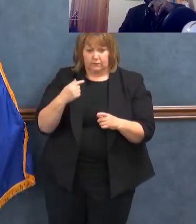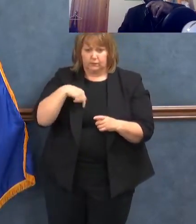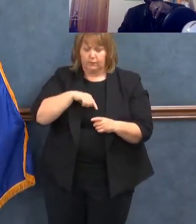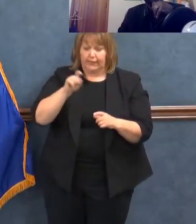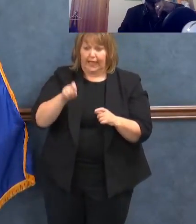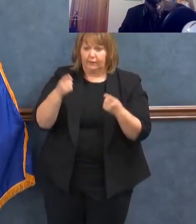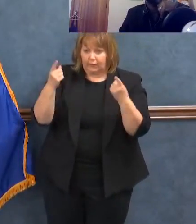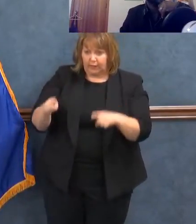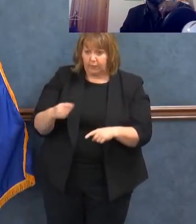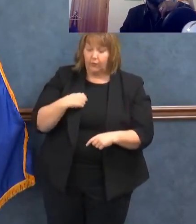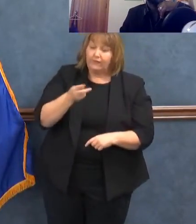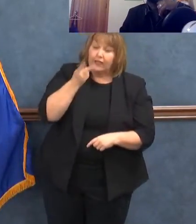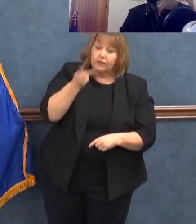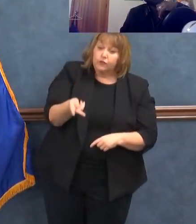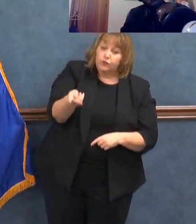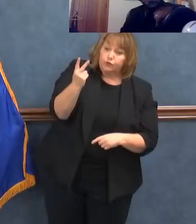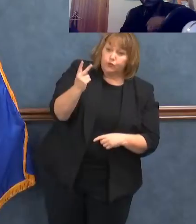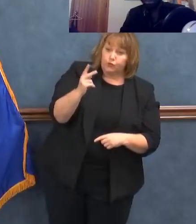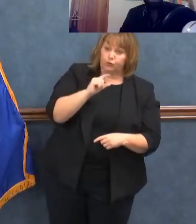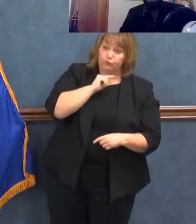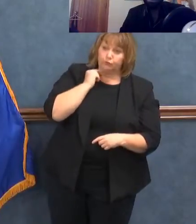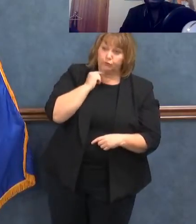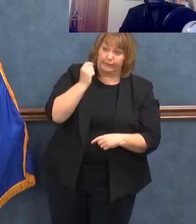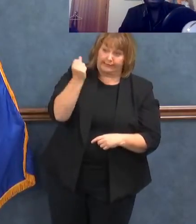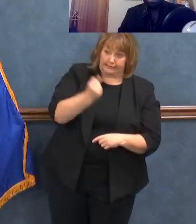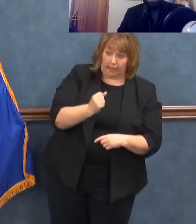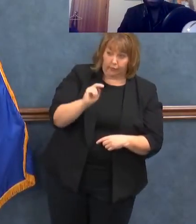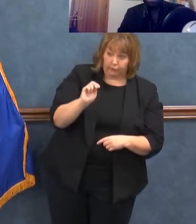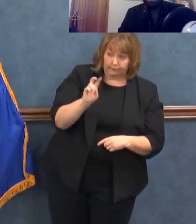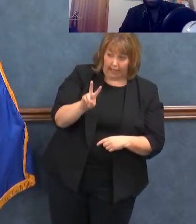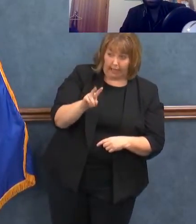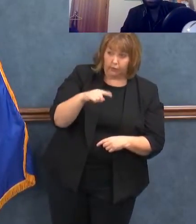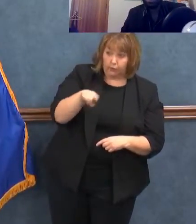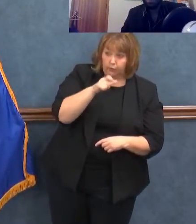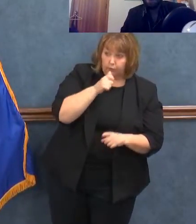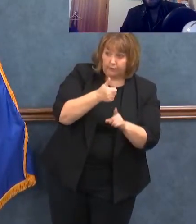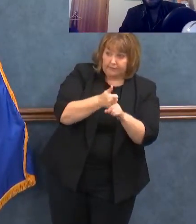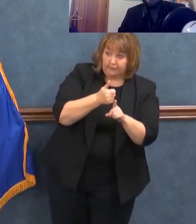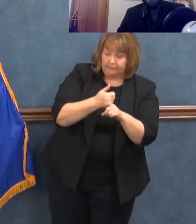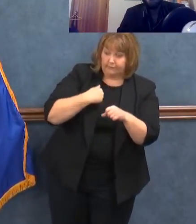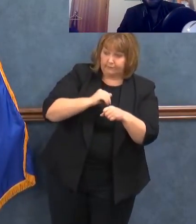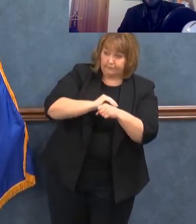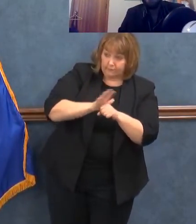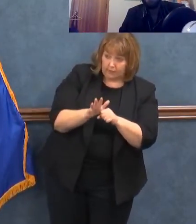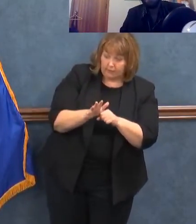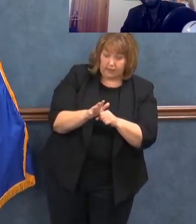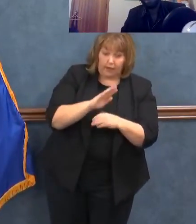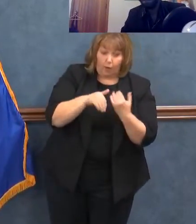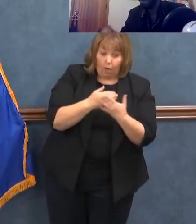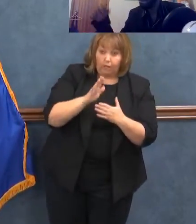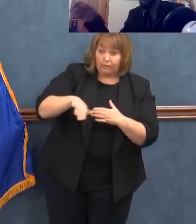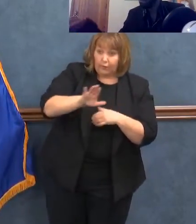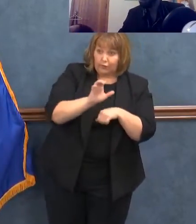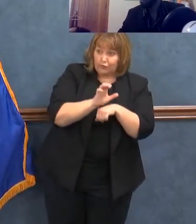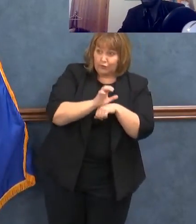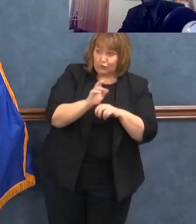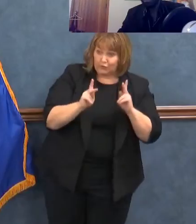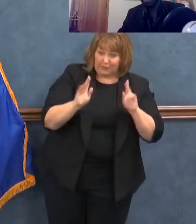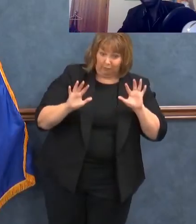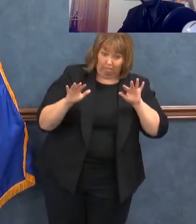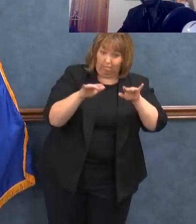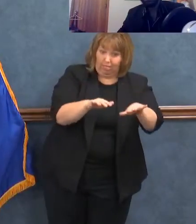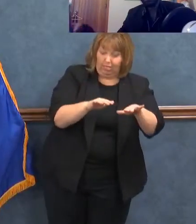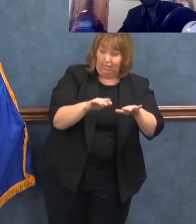tested positive in Southern Nevada. I don't know if you followed that. And those parishioners were potentially exposed. One of those celebrants